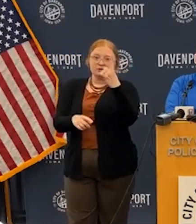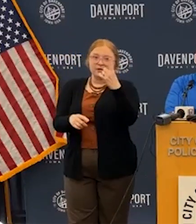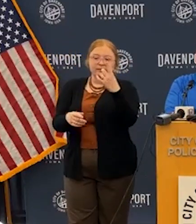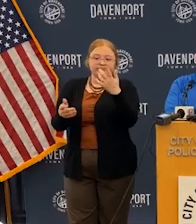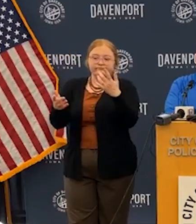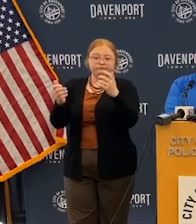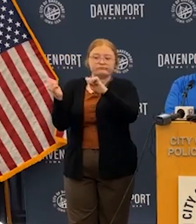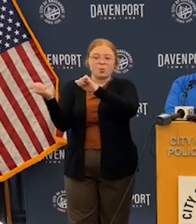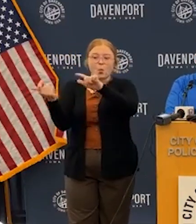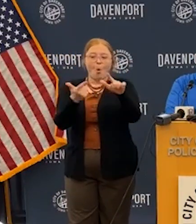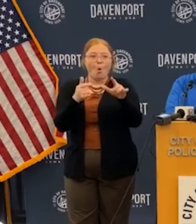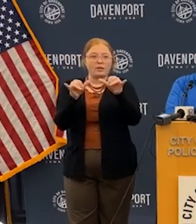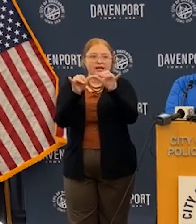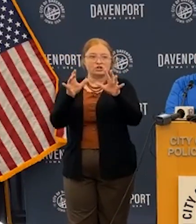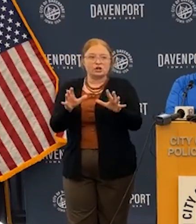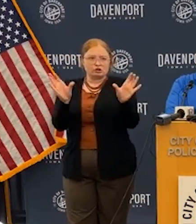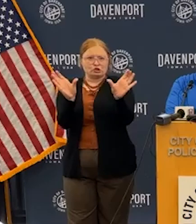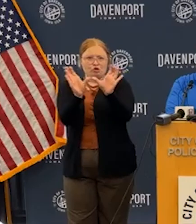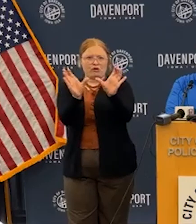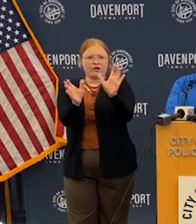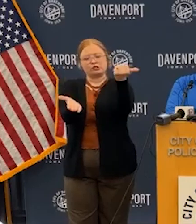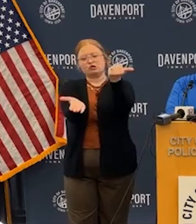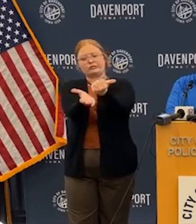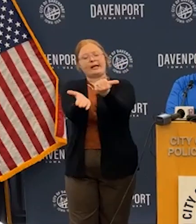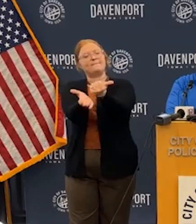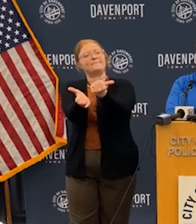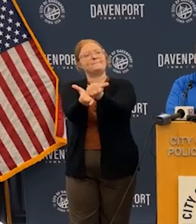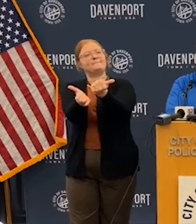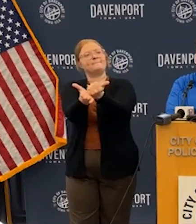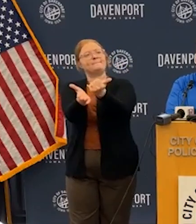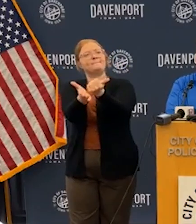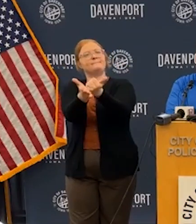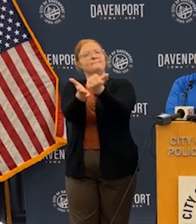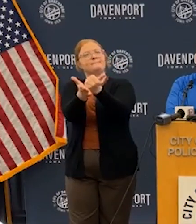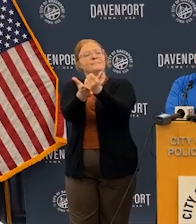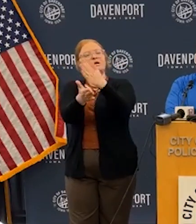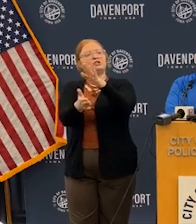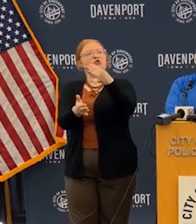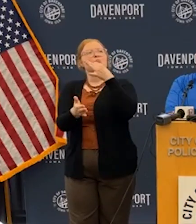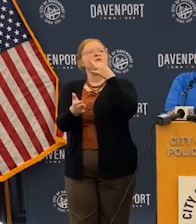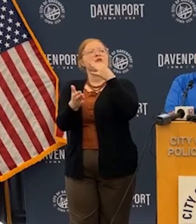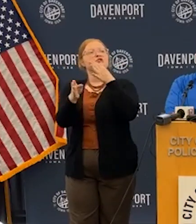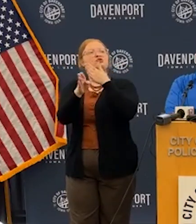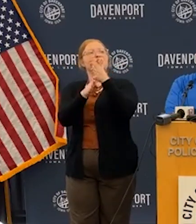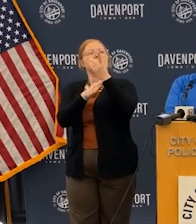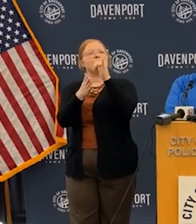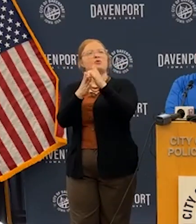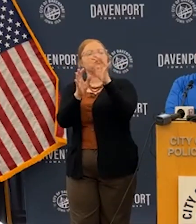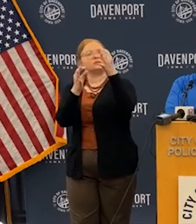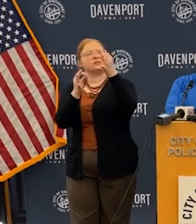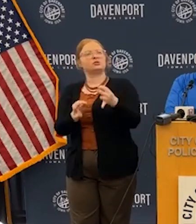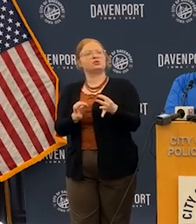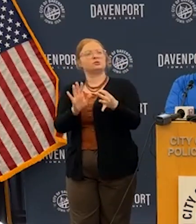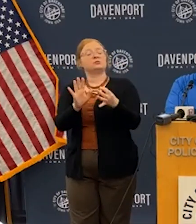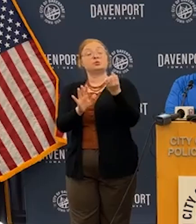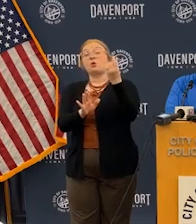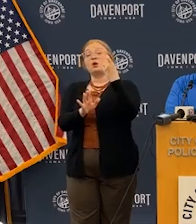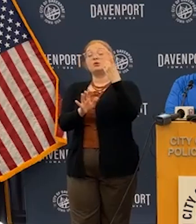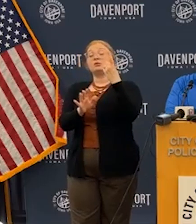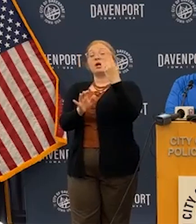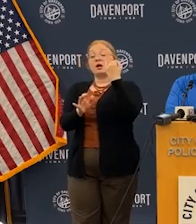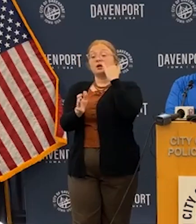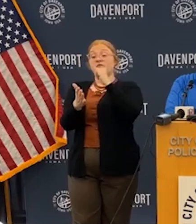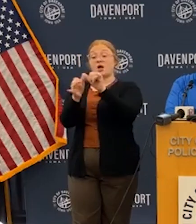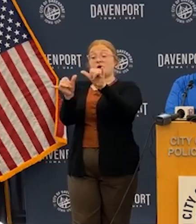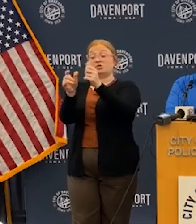to make those decisions. So an engineer's report stamped by that engineer is a qualified report. They have state